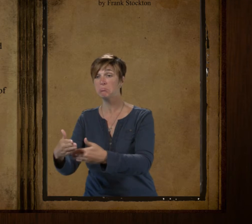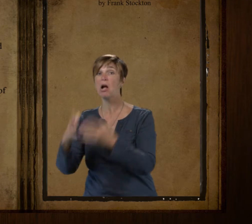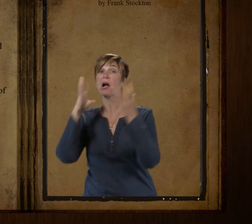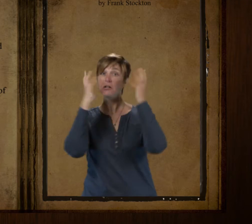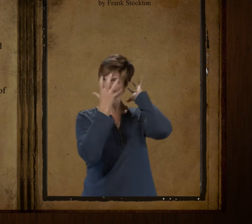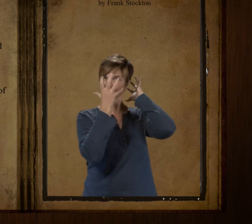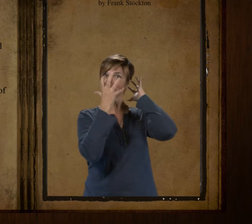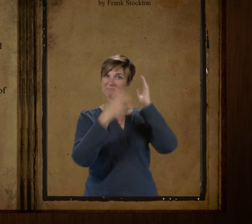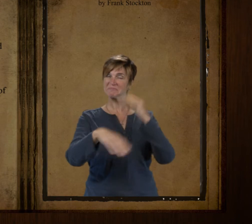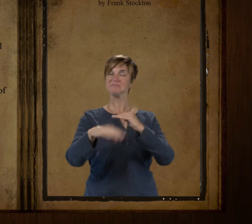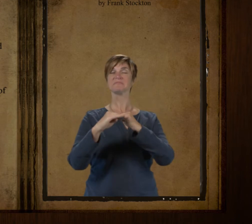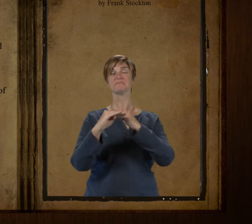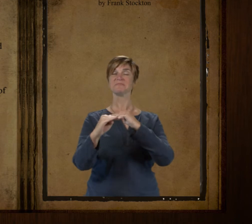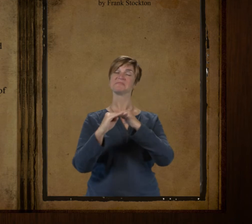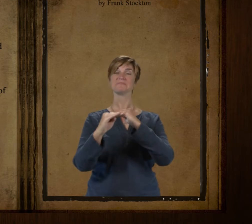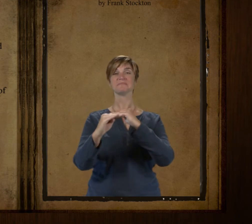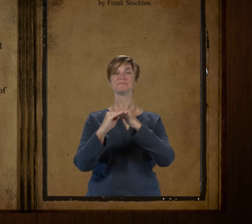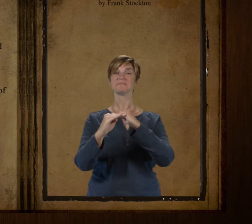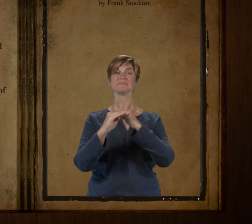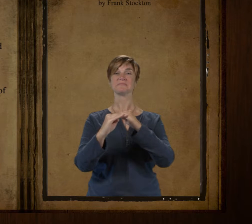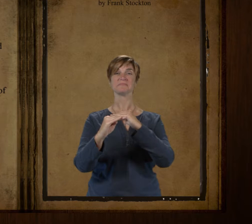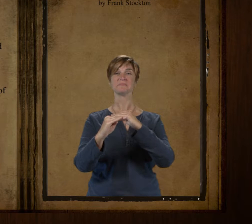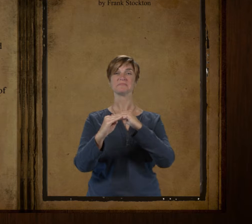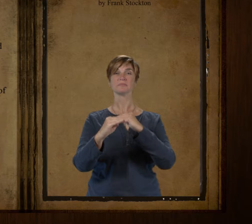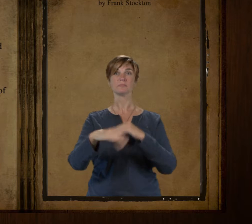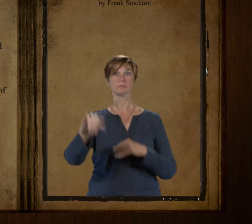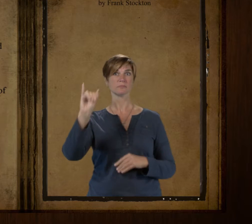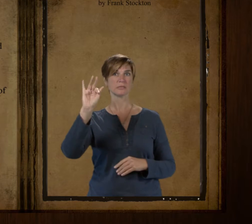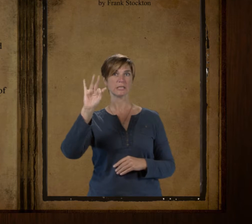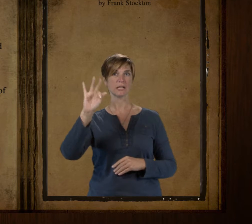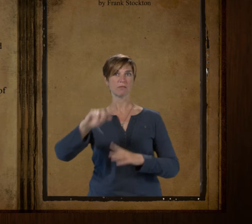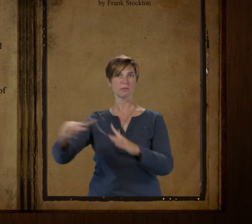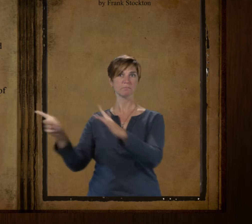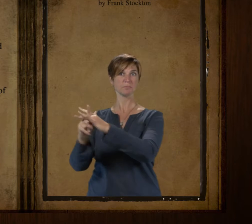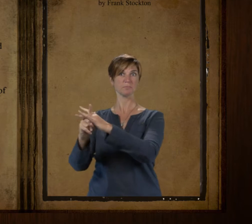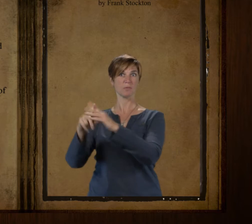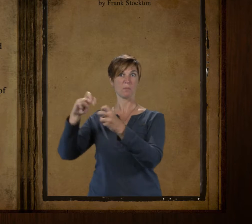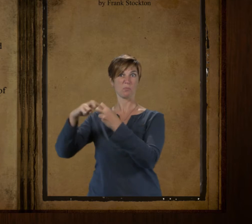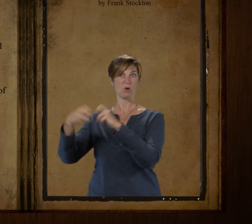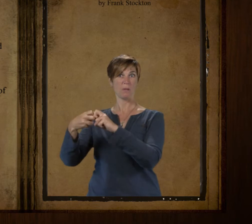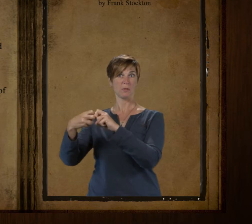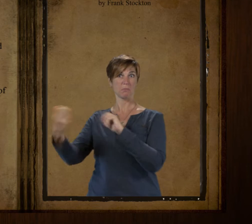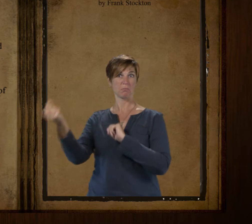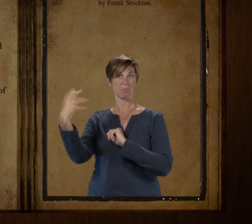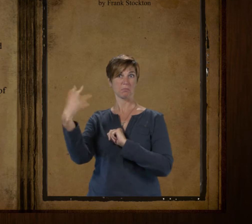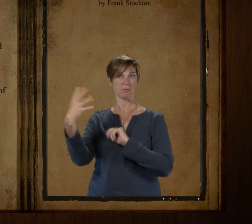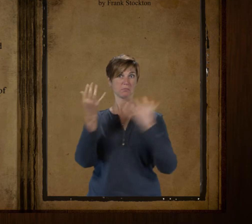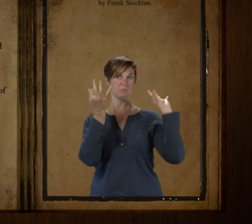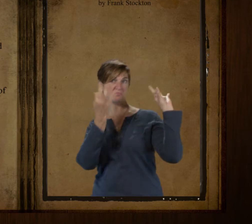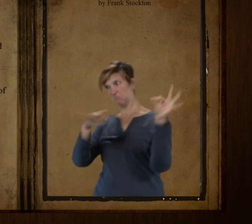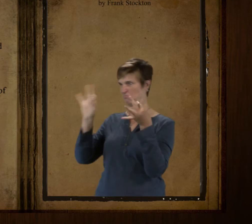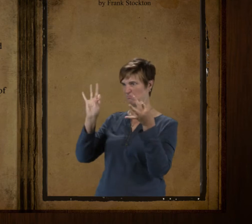much as to make the crooked straight and crush down uneven places.